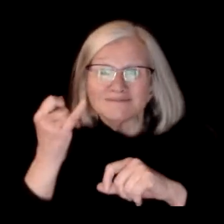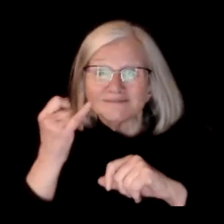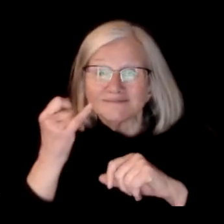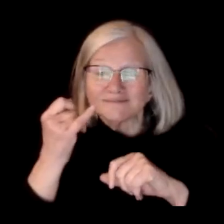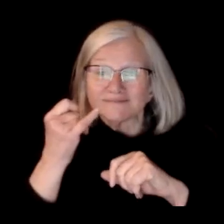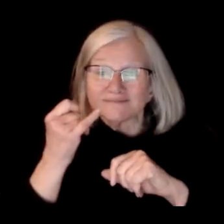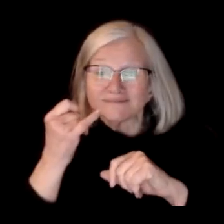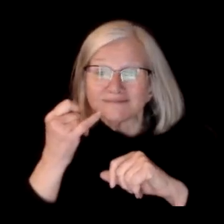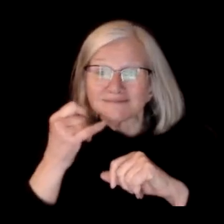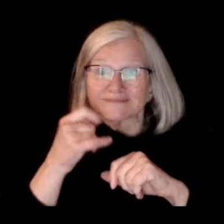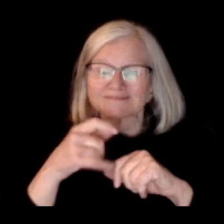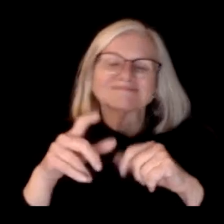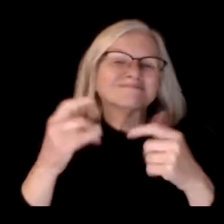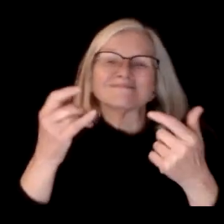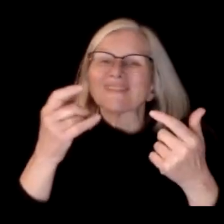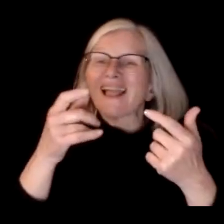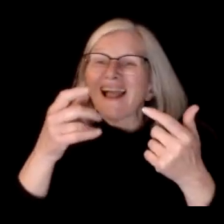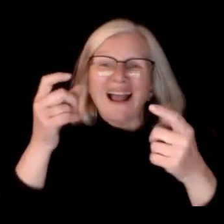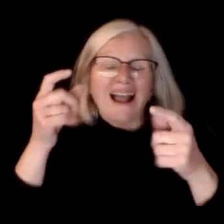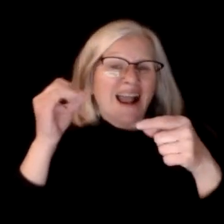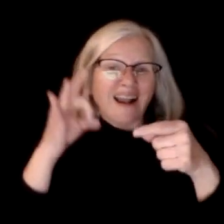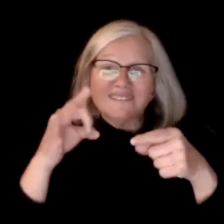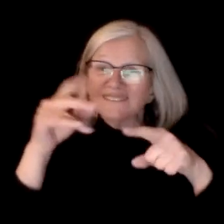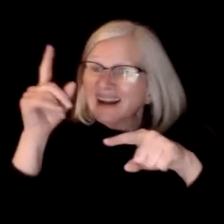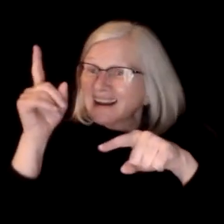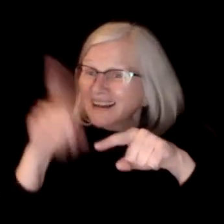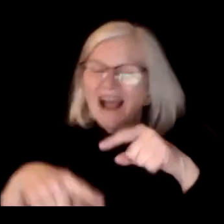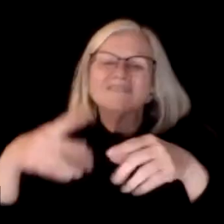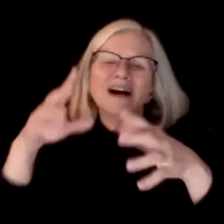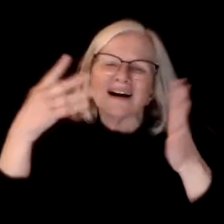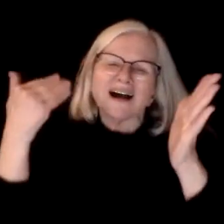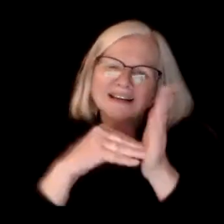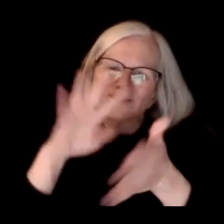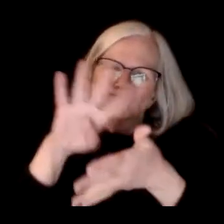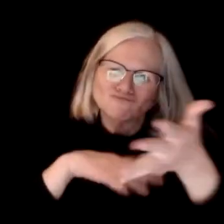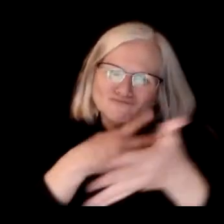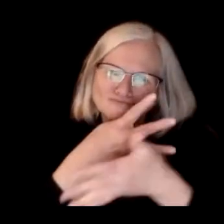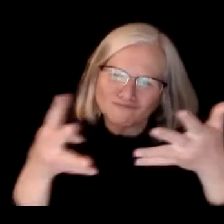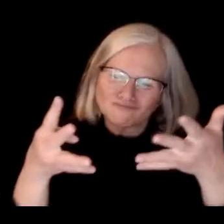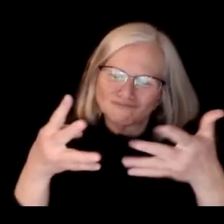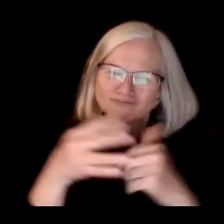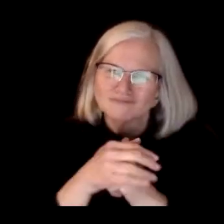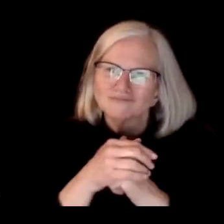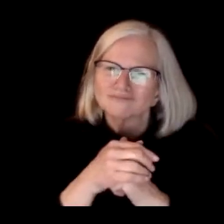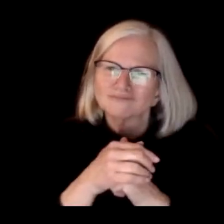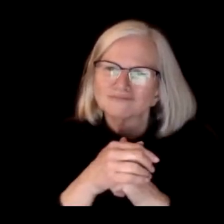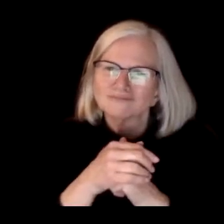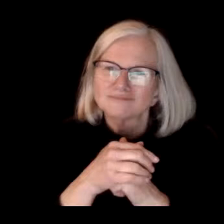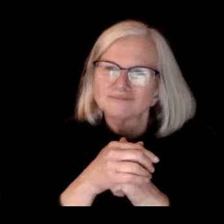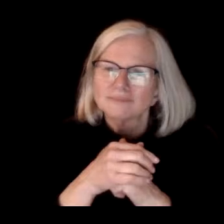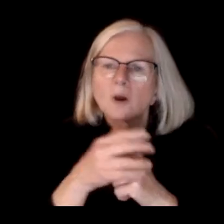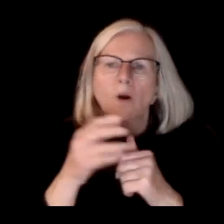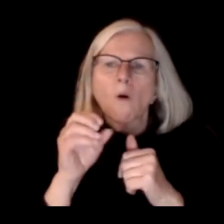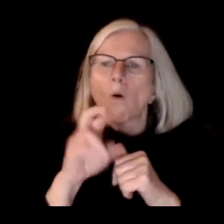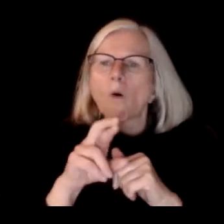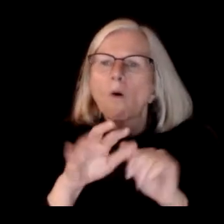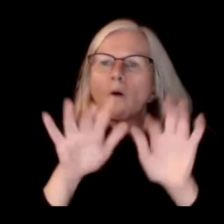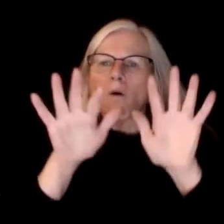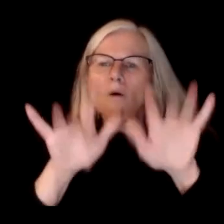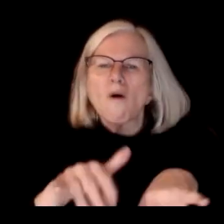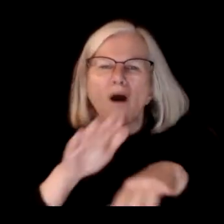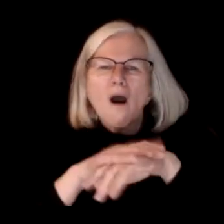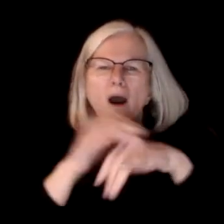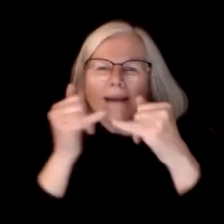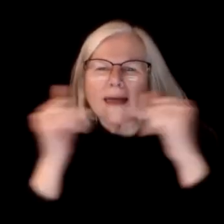response website. As a reminder, people can also use the state's no-cost test at home program. Anyone can request a test kit on the MDH